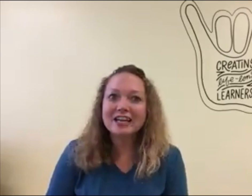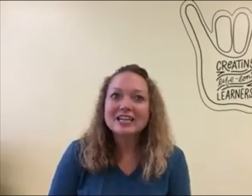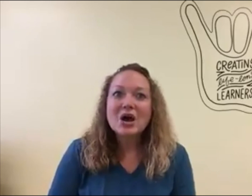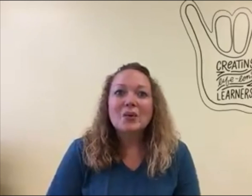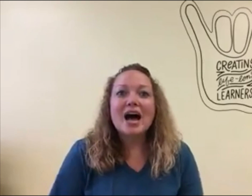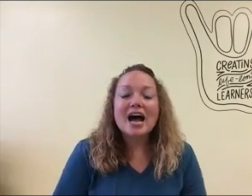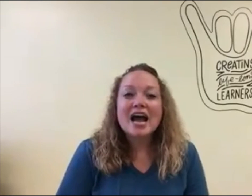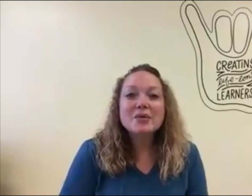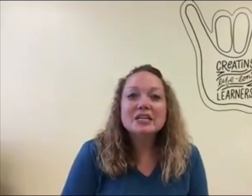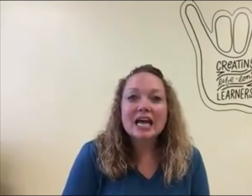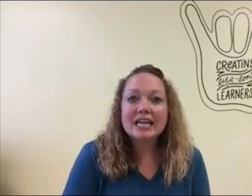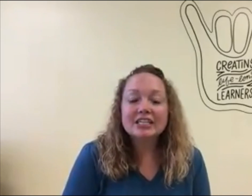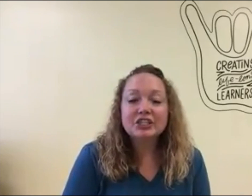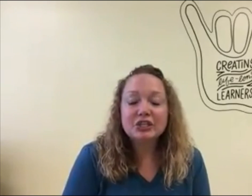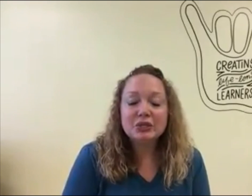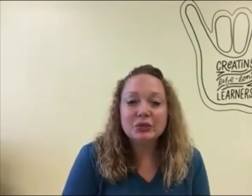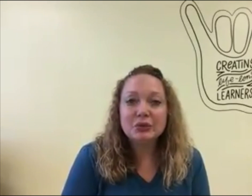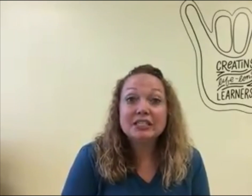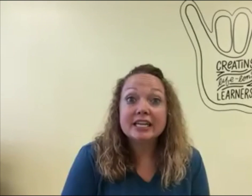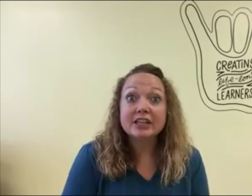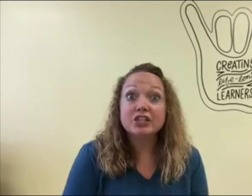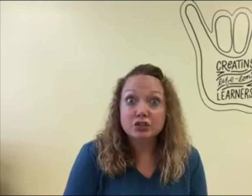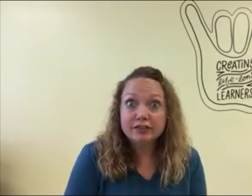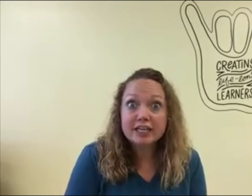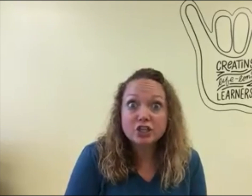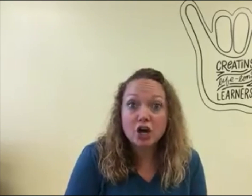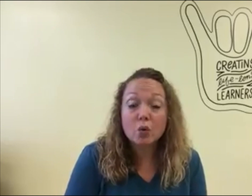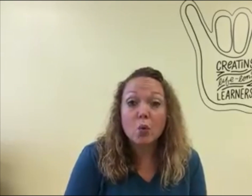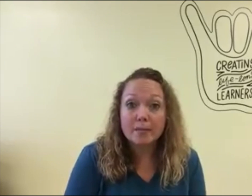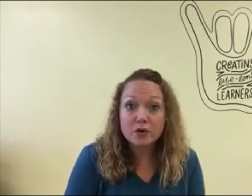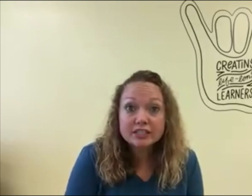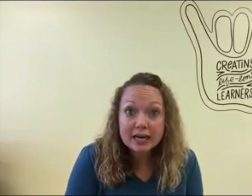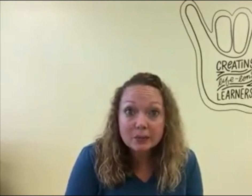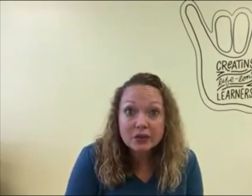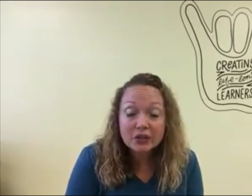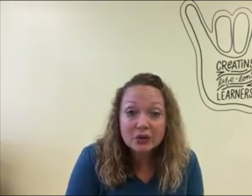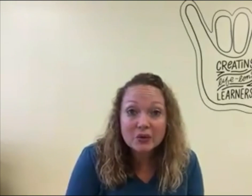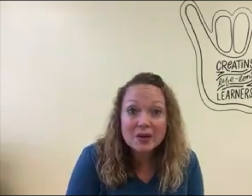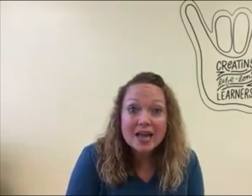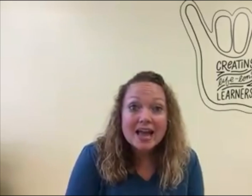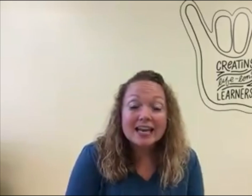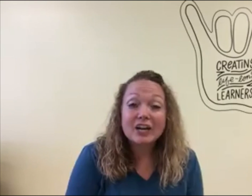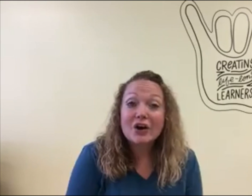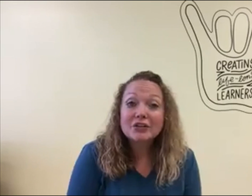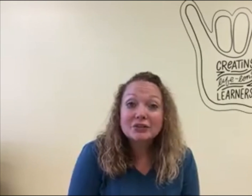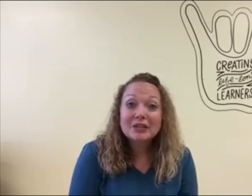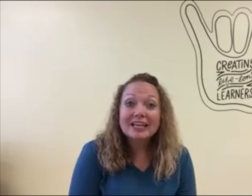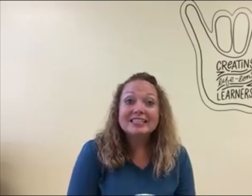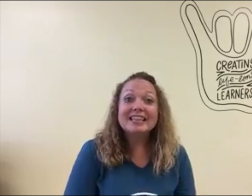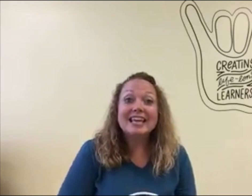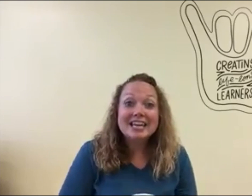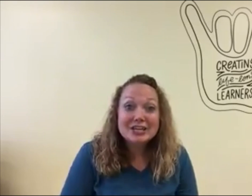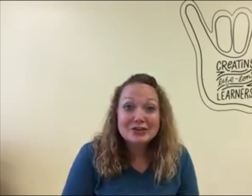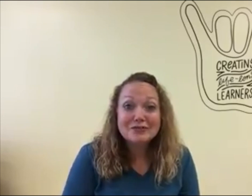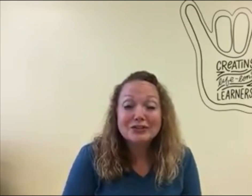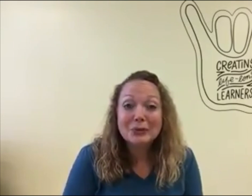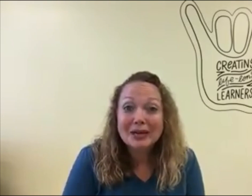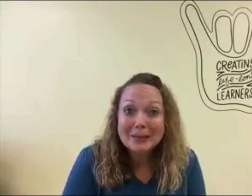would like to sing the Shoe Fly song one more time with you. And I'd also like to thank you for joining me today with the